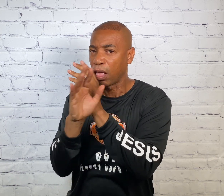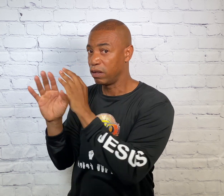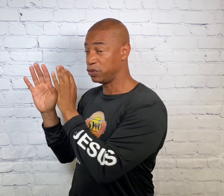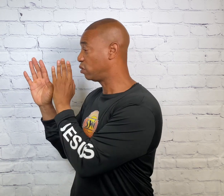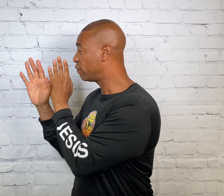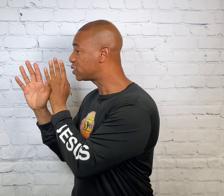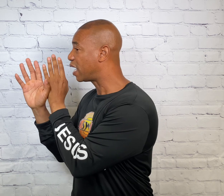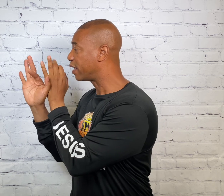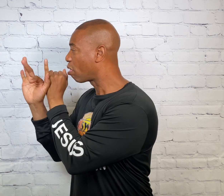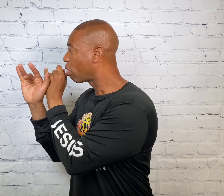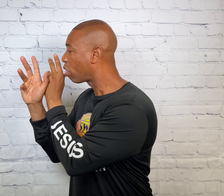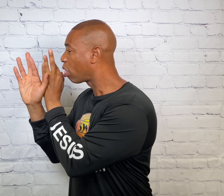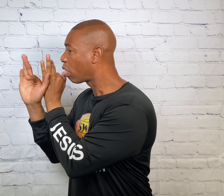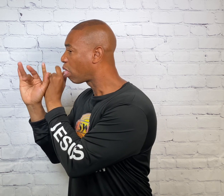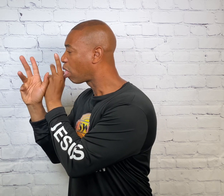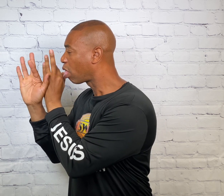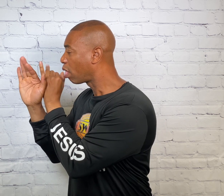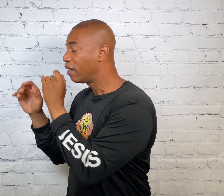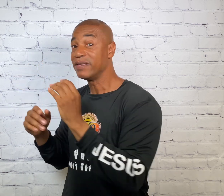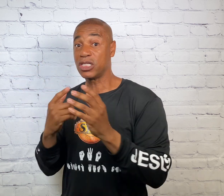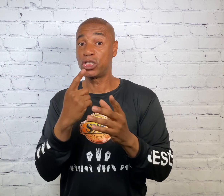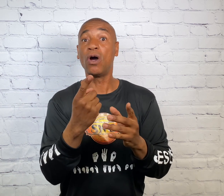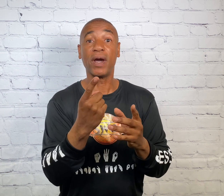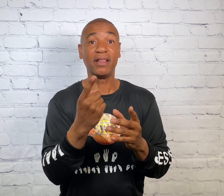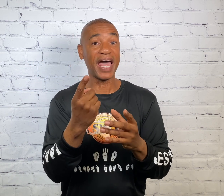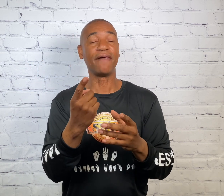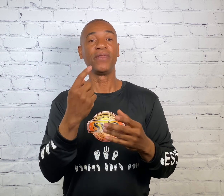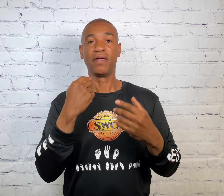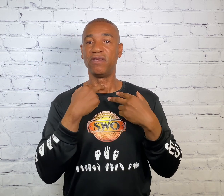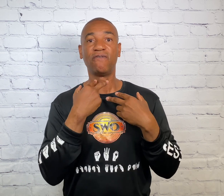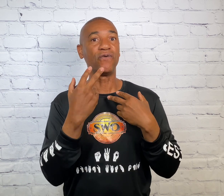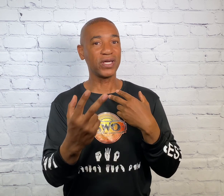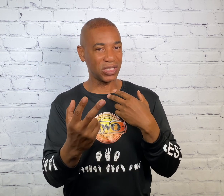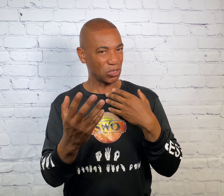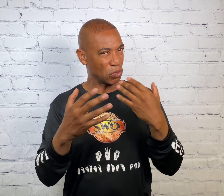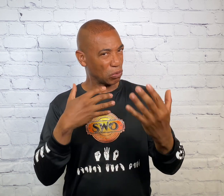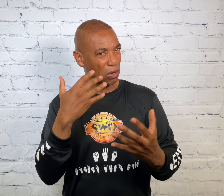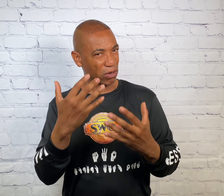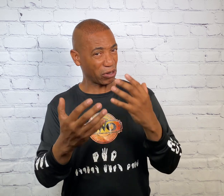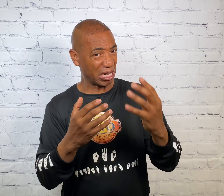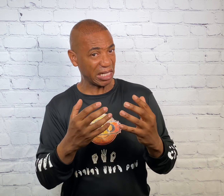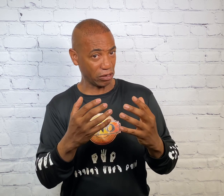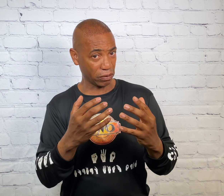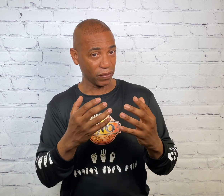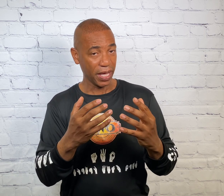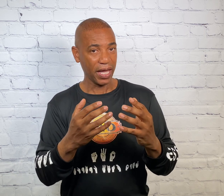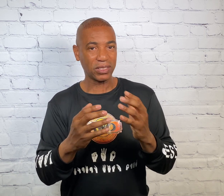Let me show you from the side. That's showing that their voice is no longer clear. It's kind